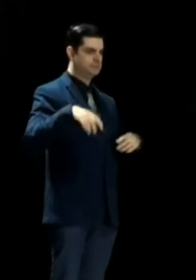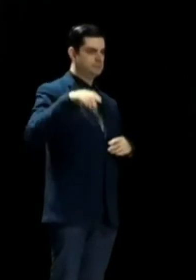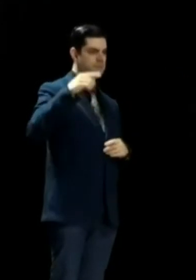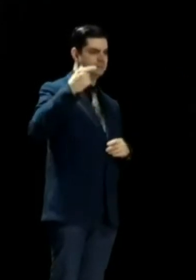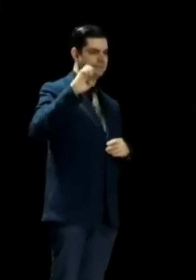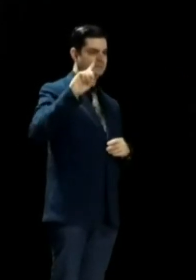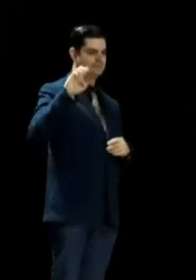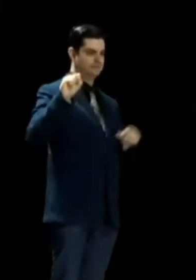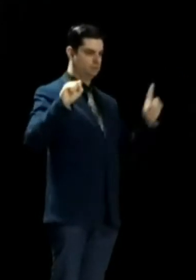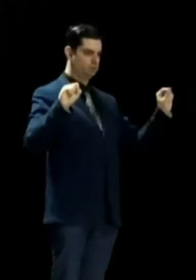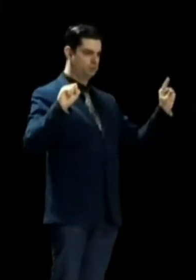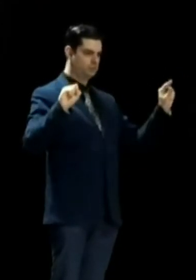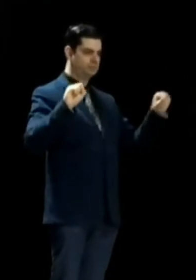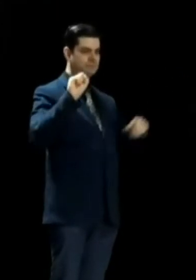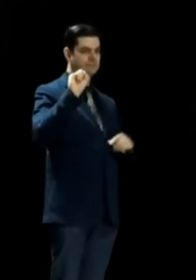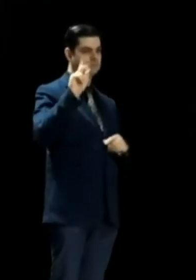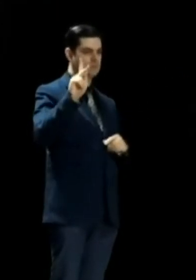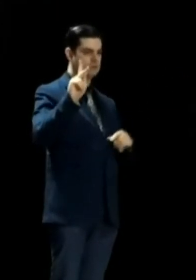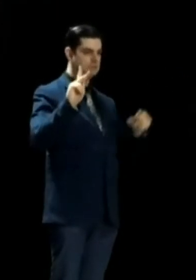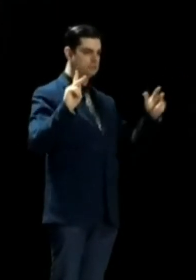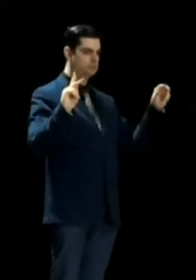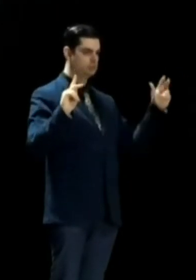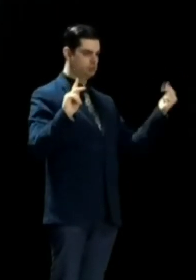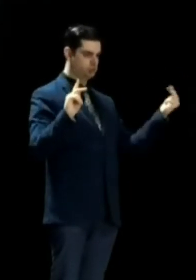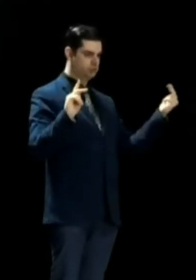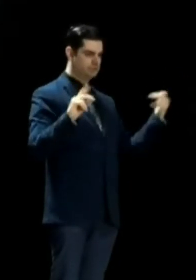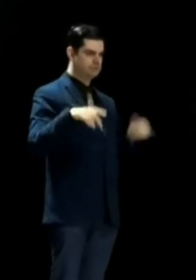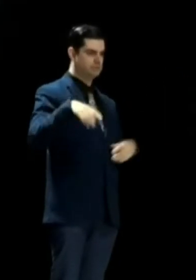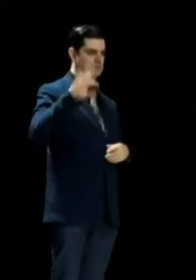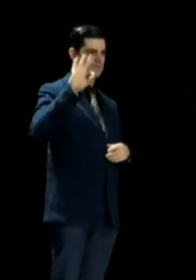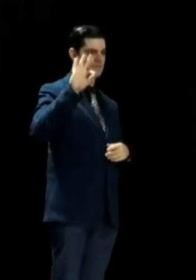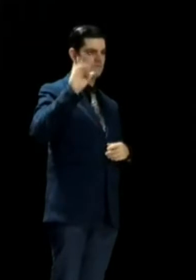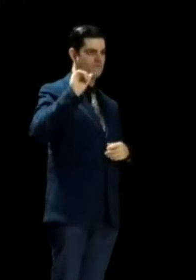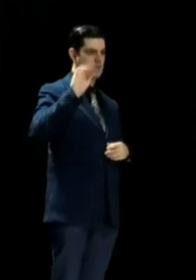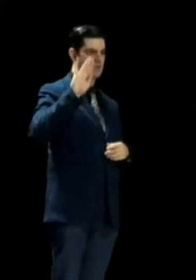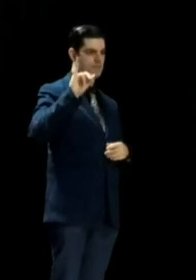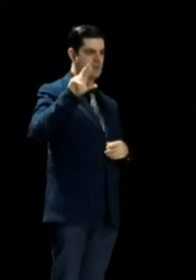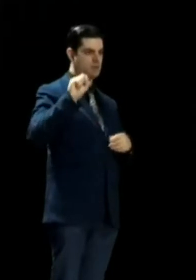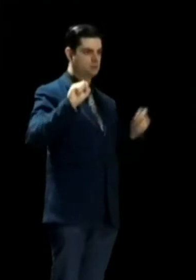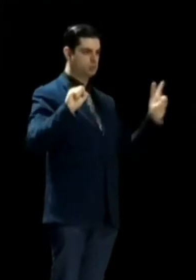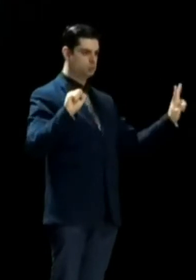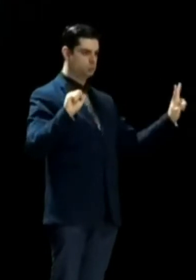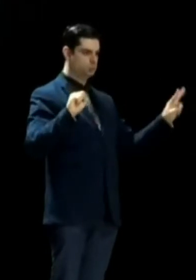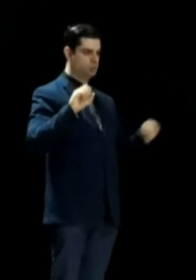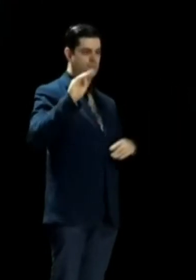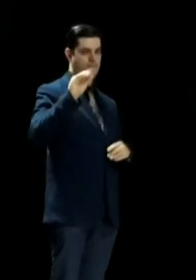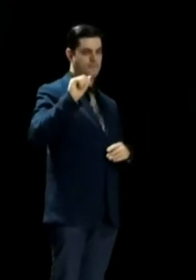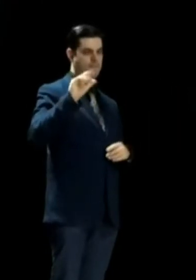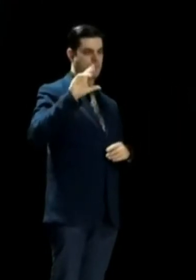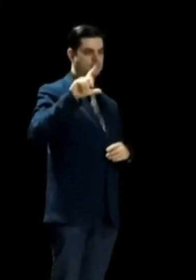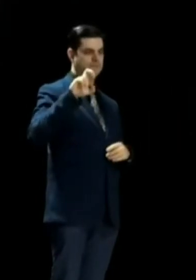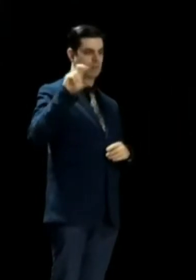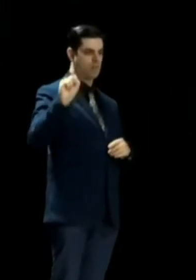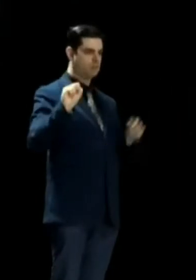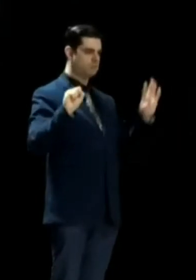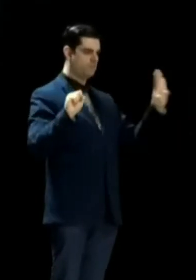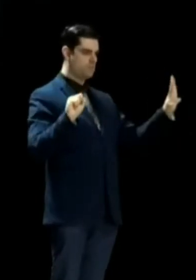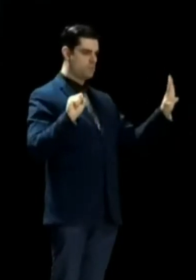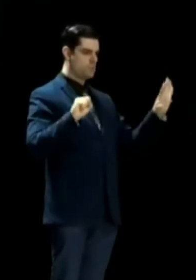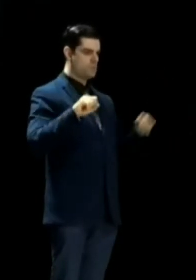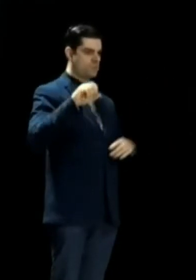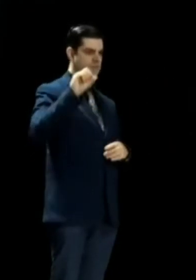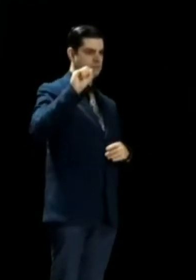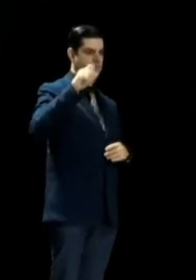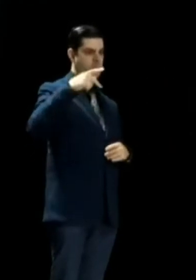4. Town of Lafayette, 3. Town of Elbridge, 2. Town of Fabius, 2. Town of Spafford, 2. And Town of Tully,